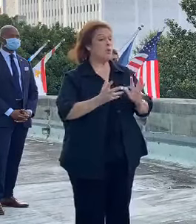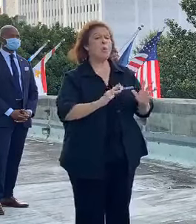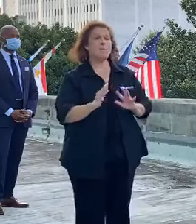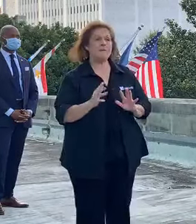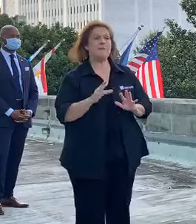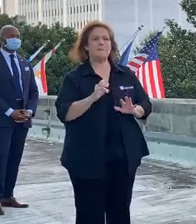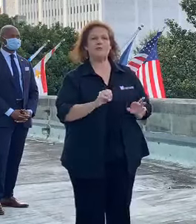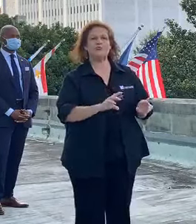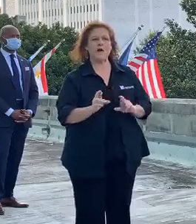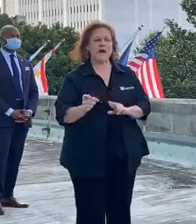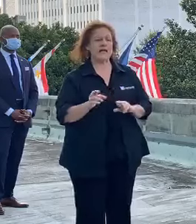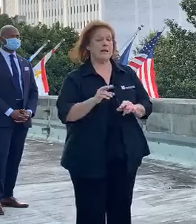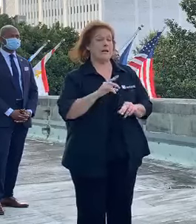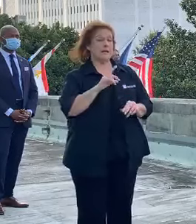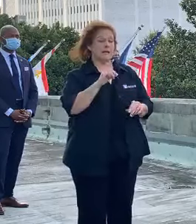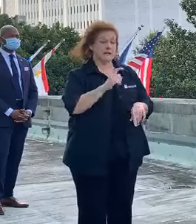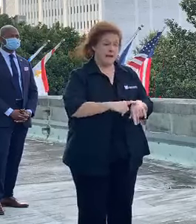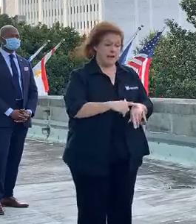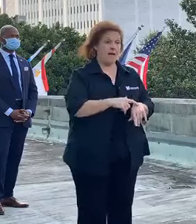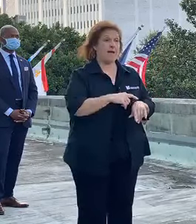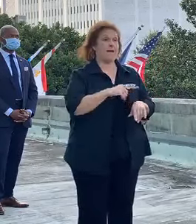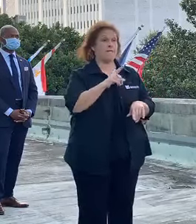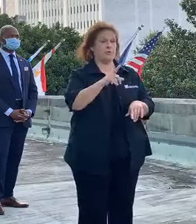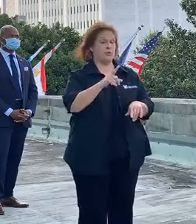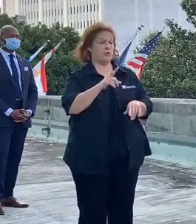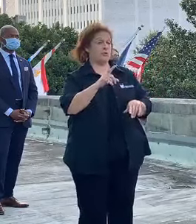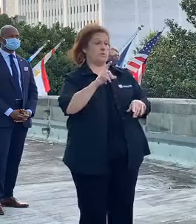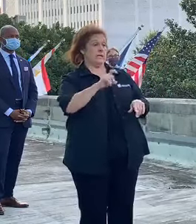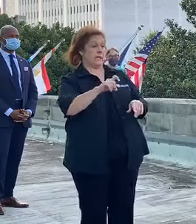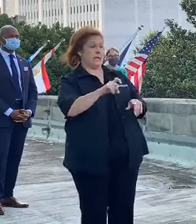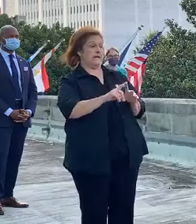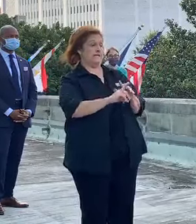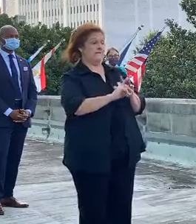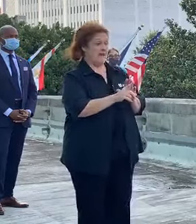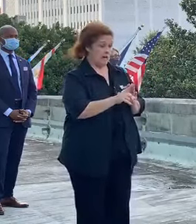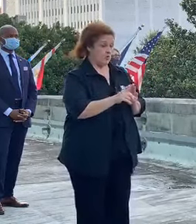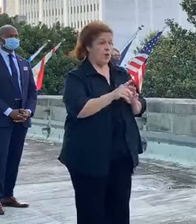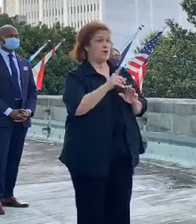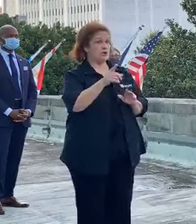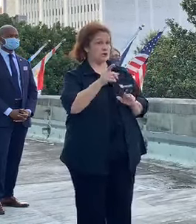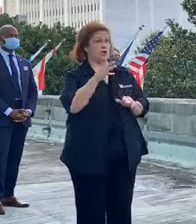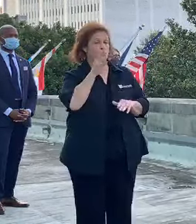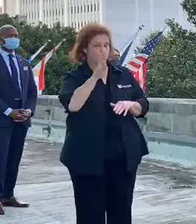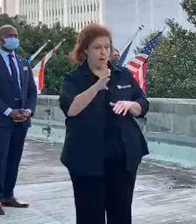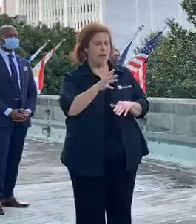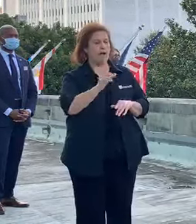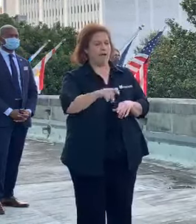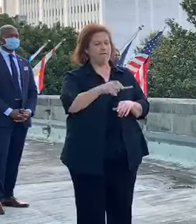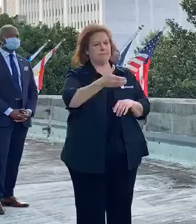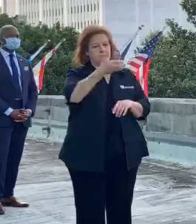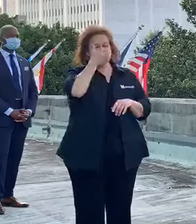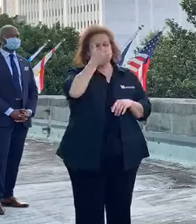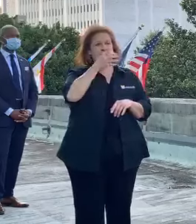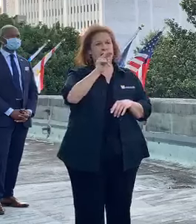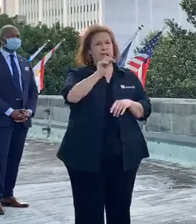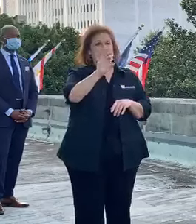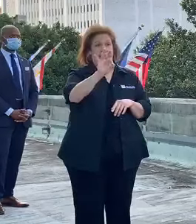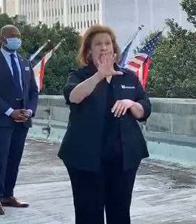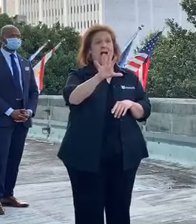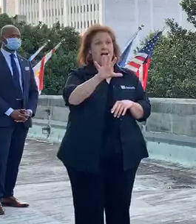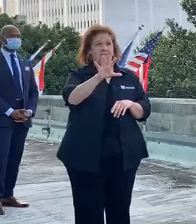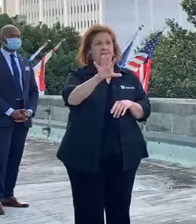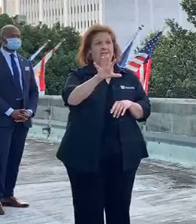city-assisted evacuation, from the moment you come to one of the 17 evacu spots around the city, you're going to be put into an N95 mask. That is going to drastically